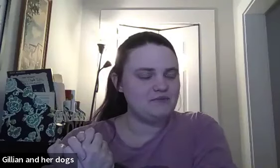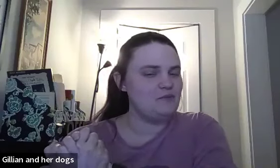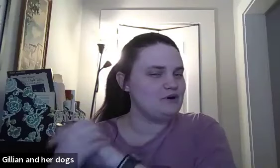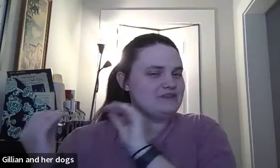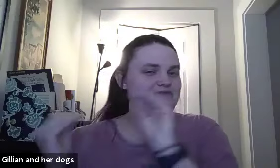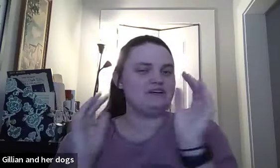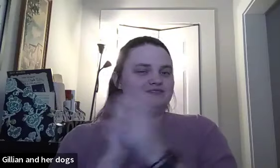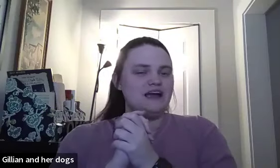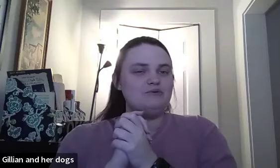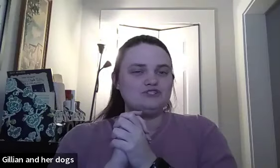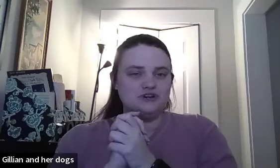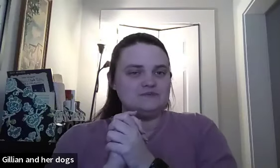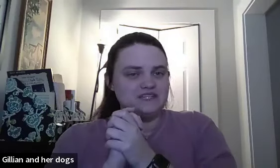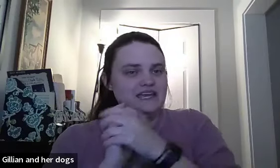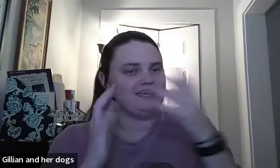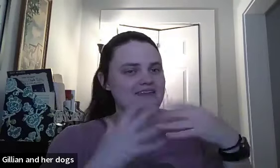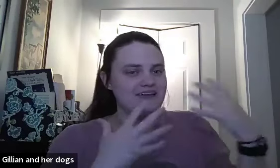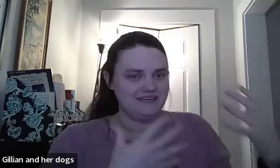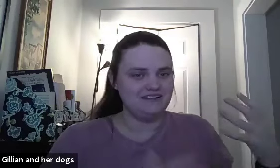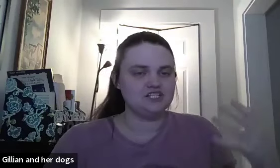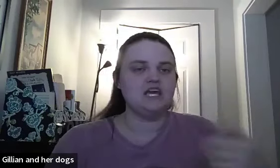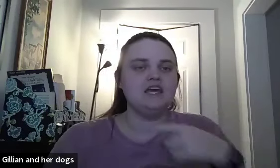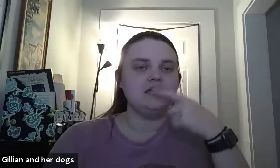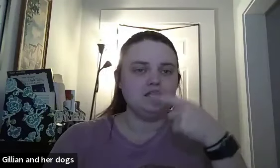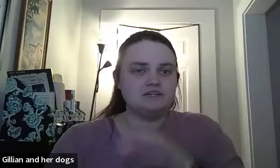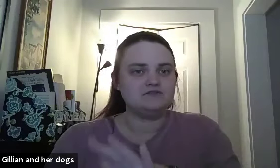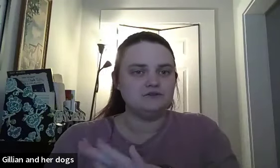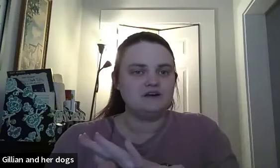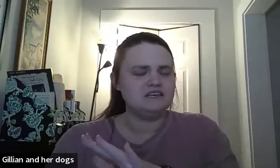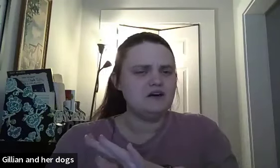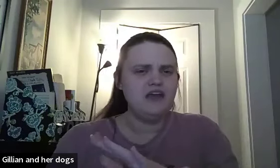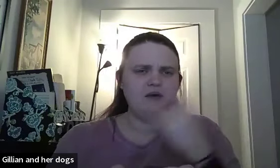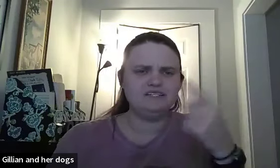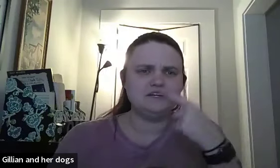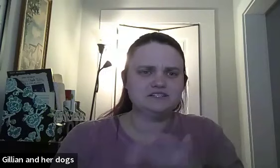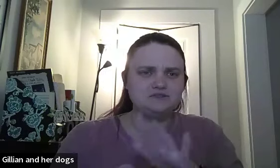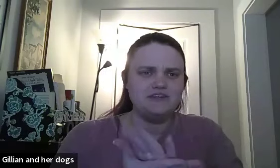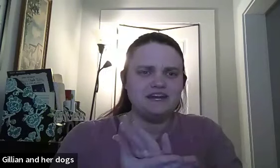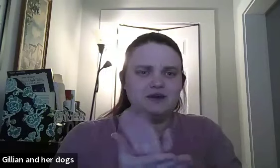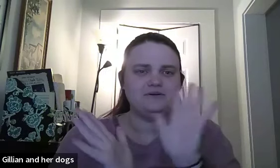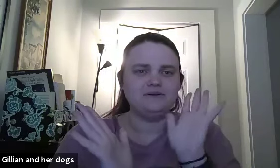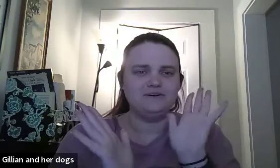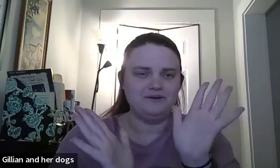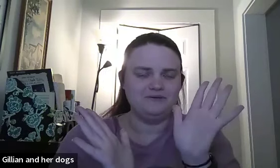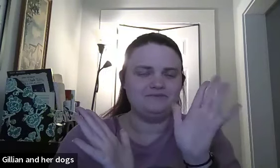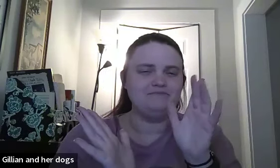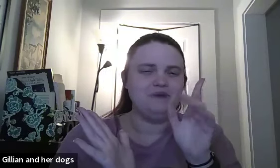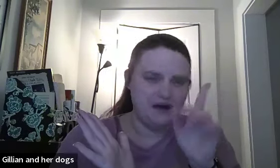me more than once when I will straight up say in like English, hearing school. I'll say, "Oh yeah, I went to hearing school." And then I go, "No,